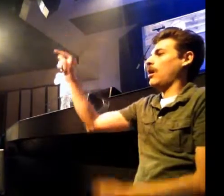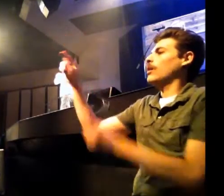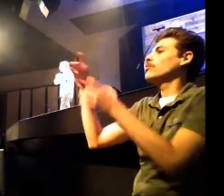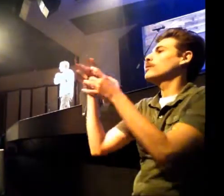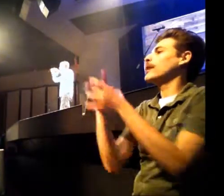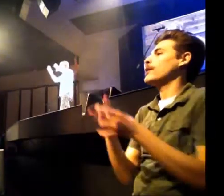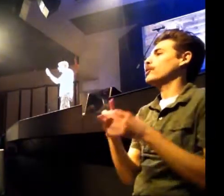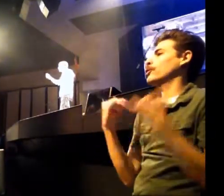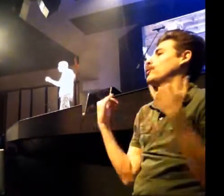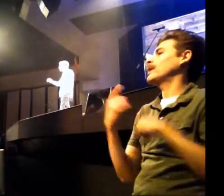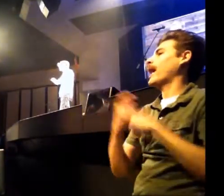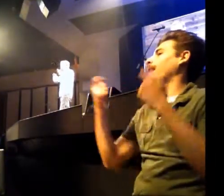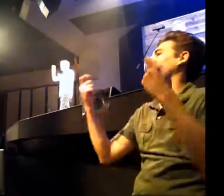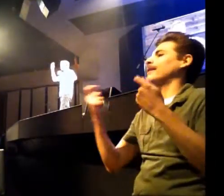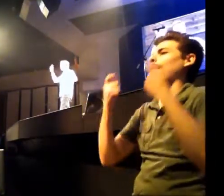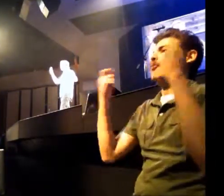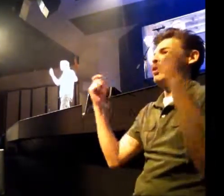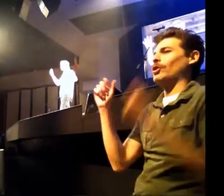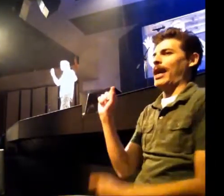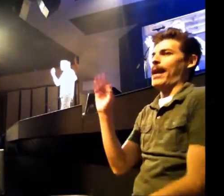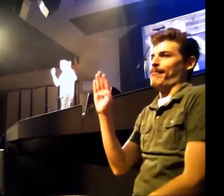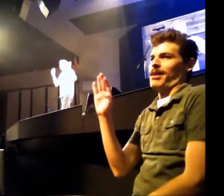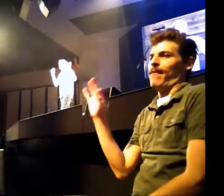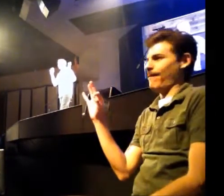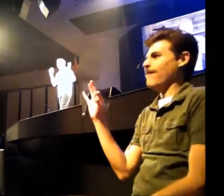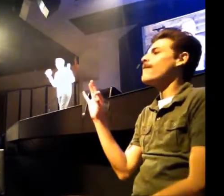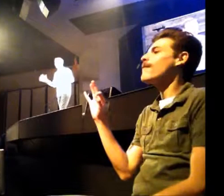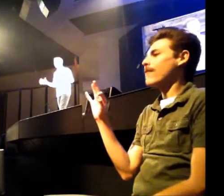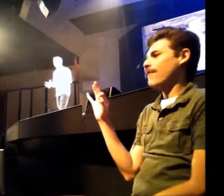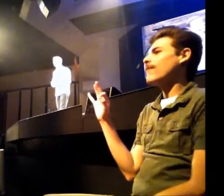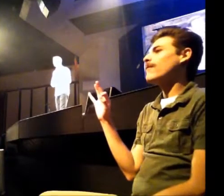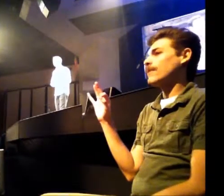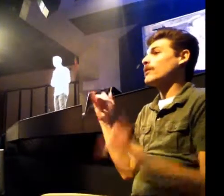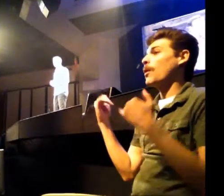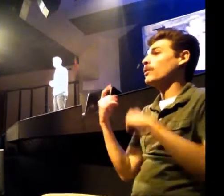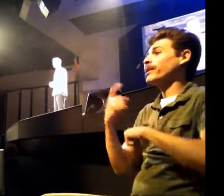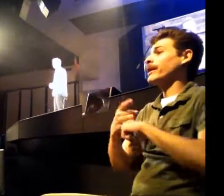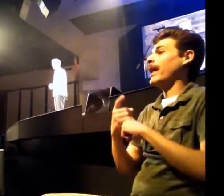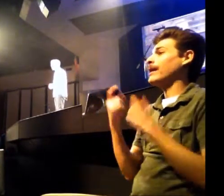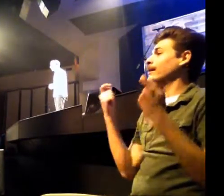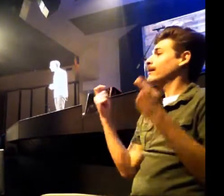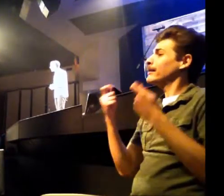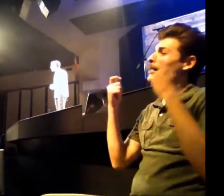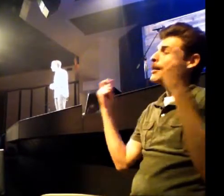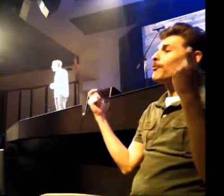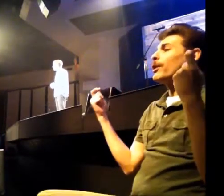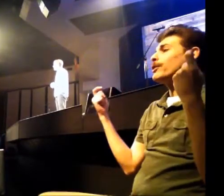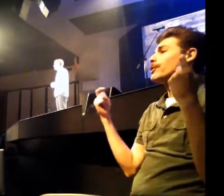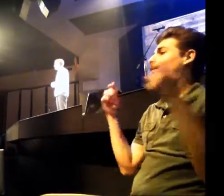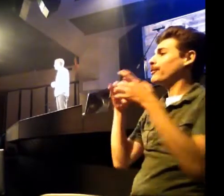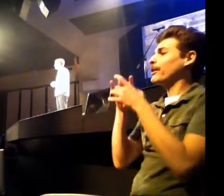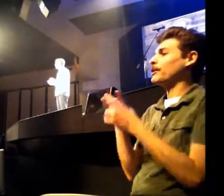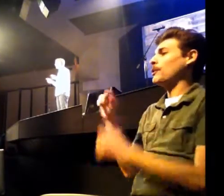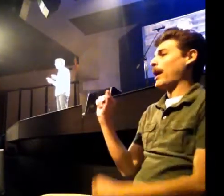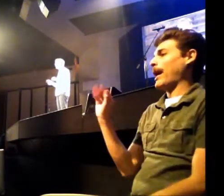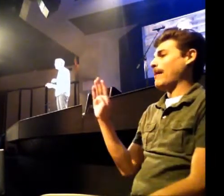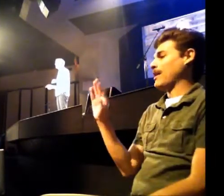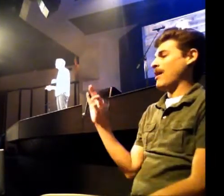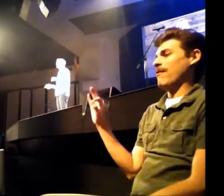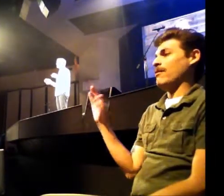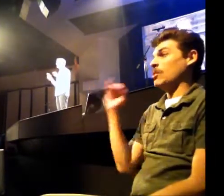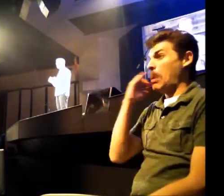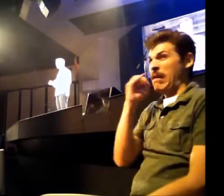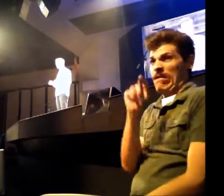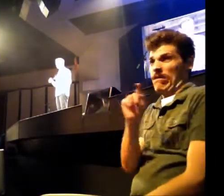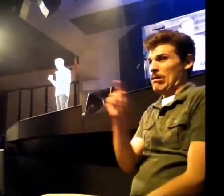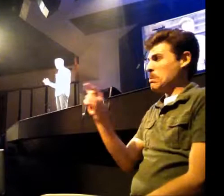just celebrating our ABFs and some of the stuff they do. And so today we're having this celebration that is all about our Adult Bible Fellowships. If you want